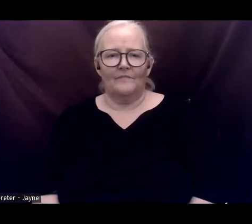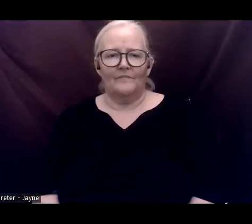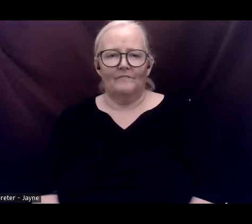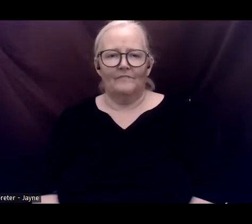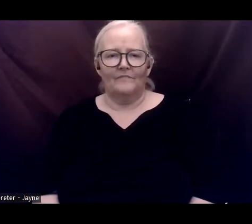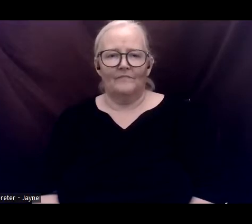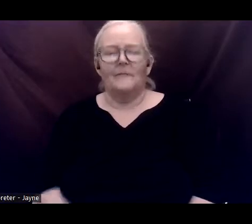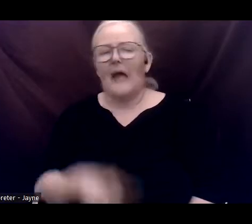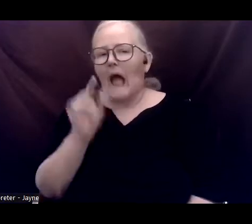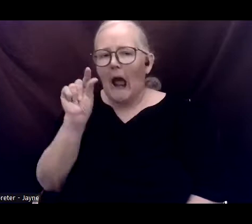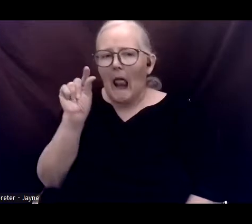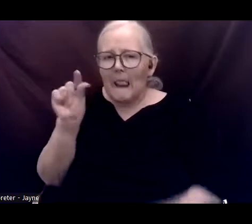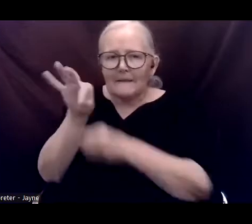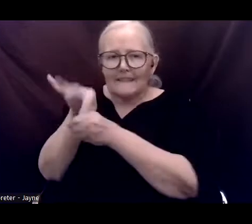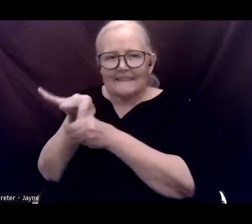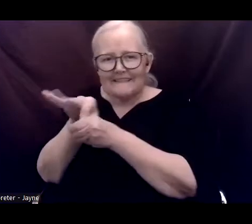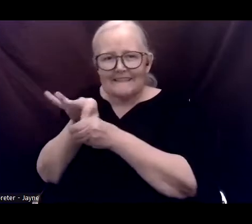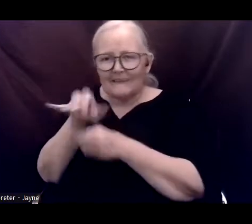A little tea.